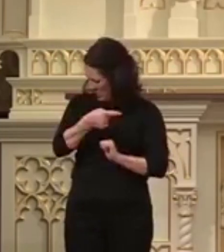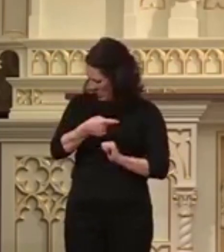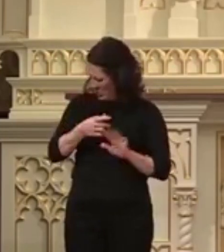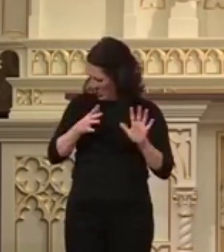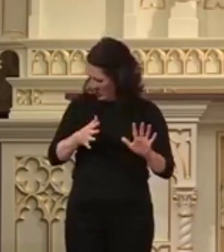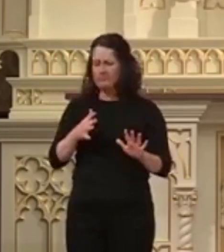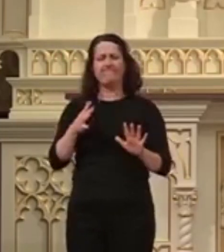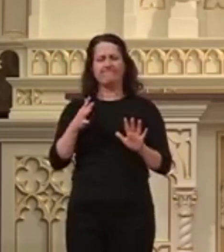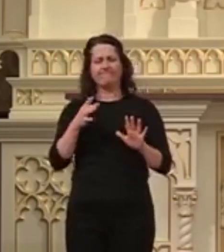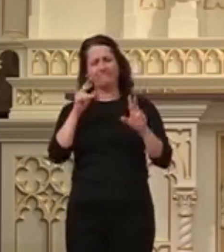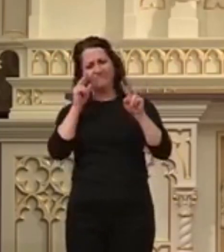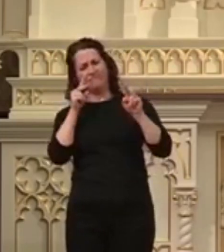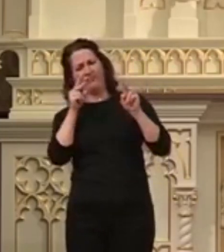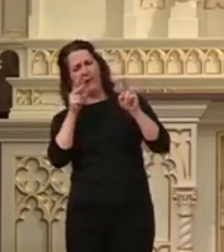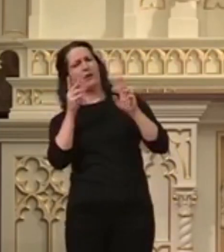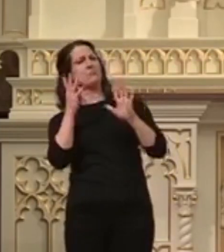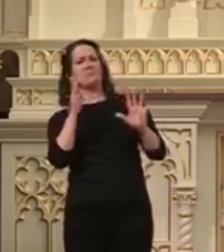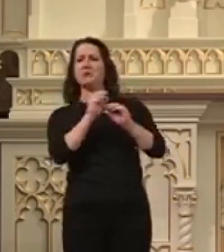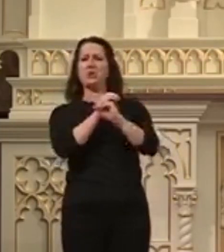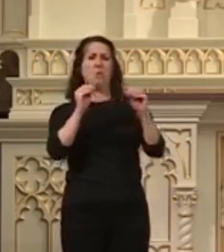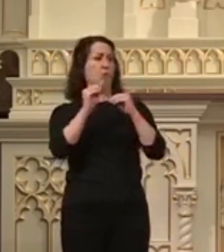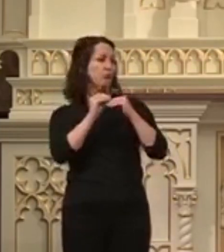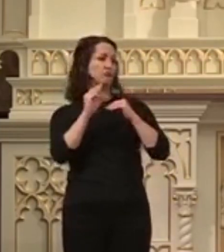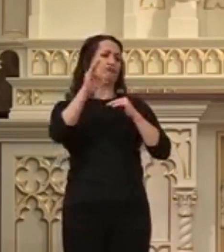and we held him in no esteem.